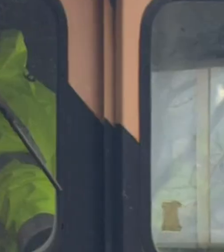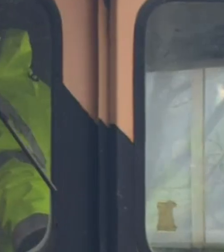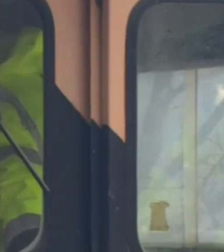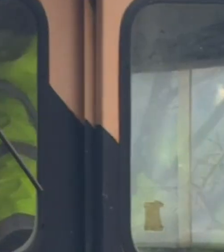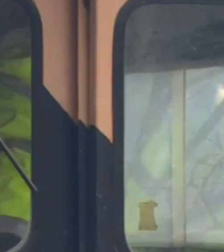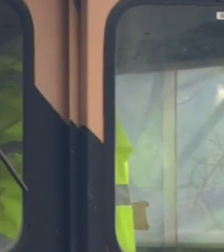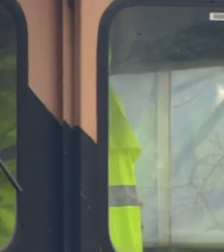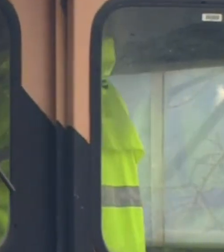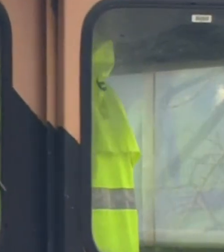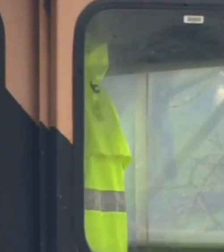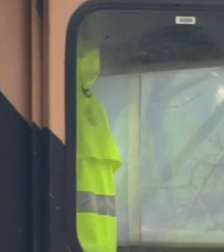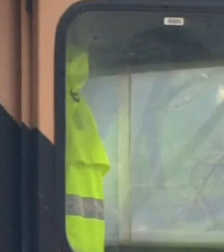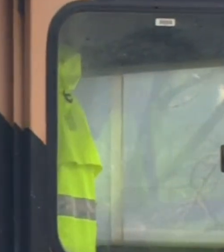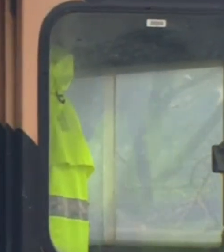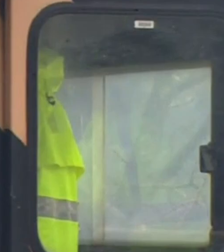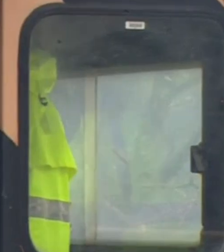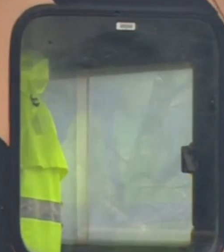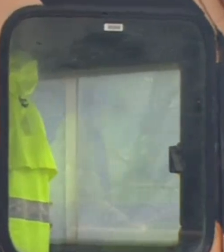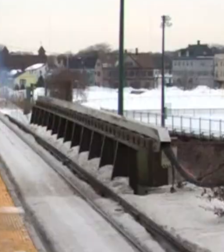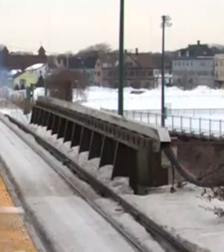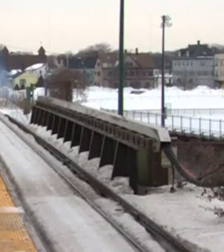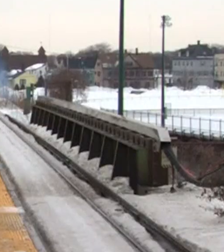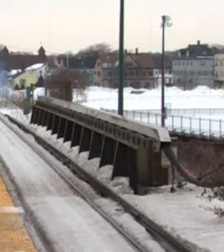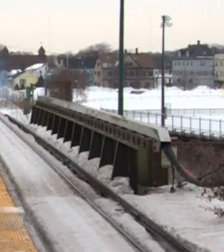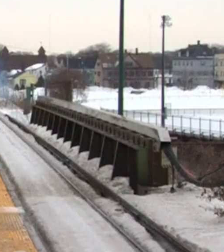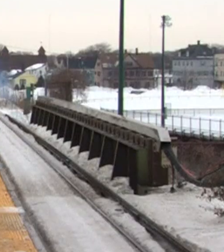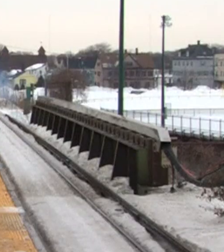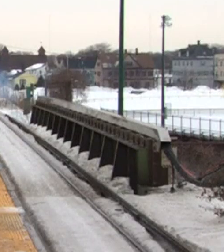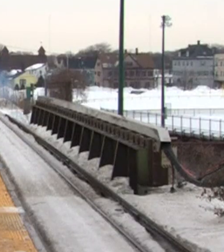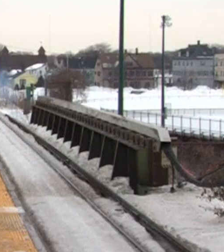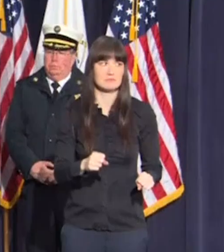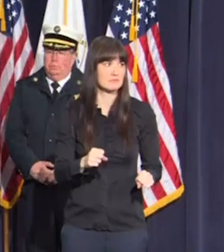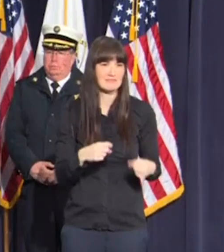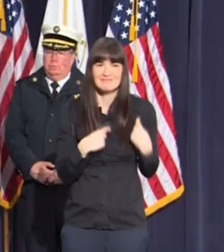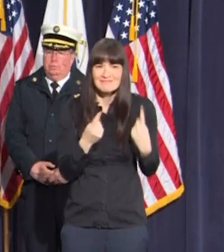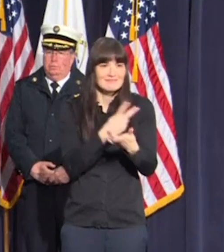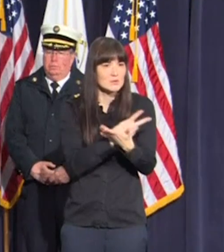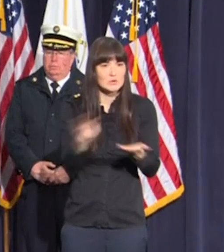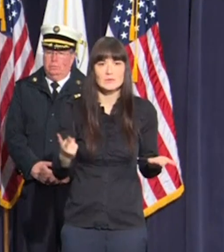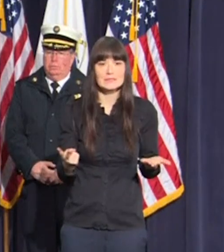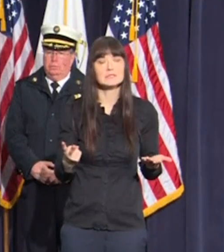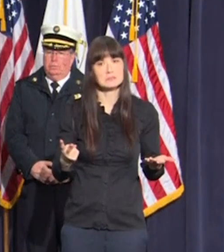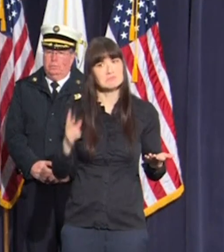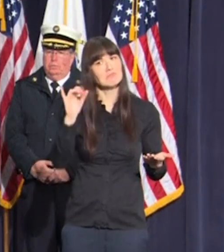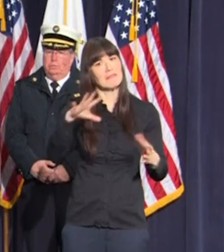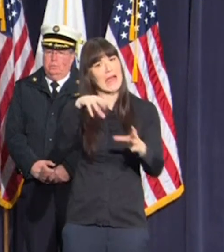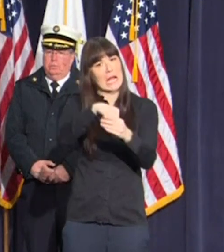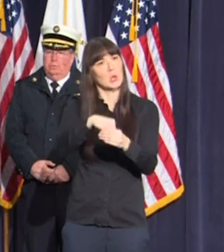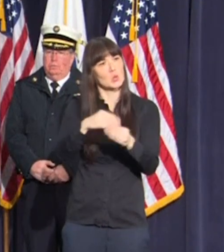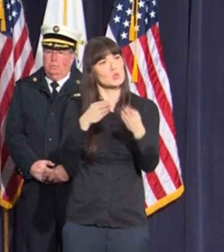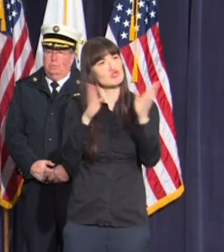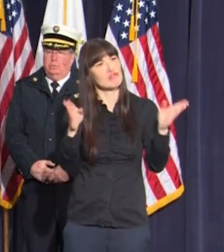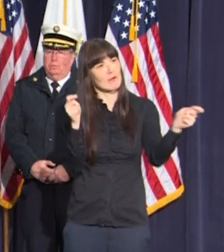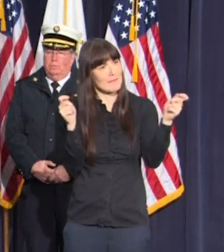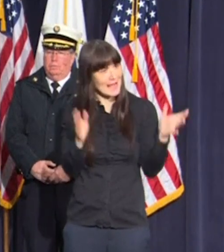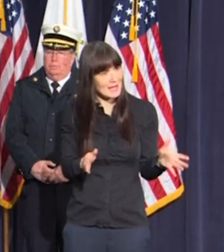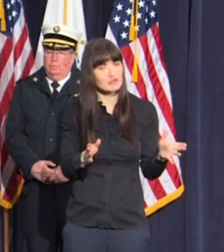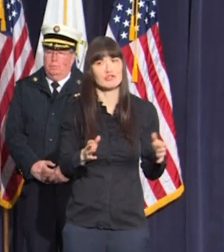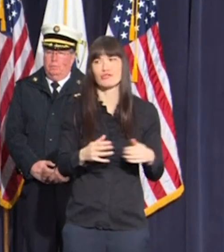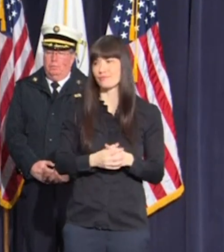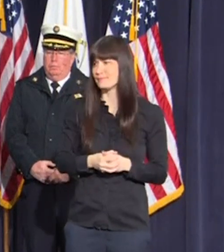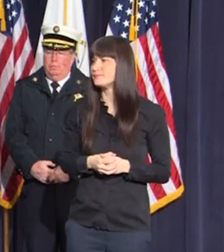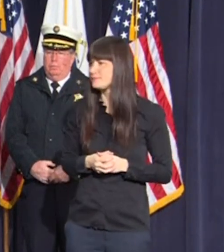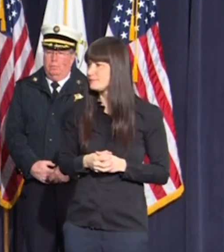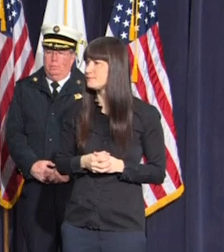much of that system operational as possible. And I would include absolutely the general manager in my commentary on that.